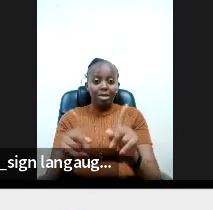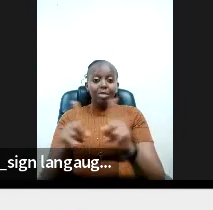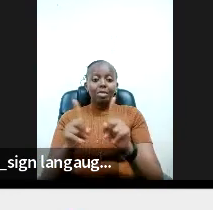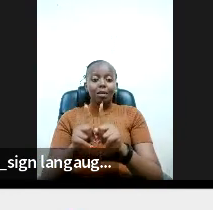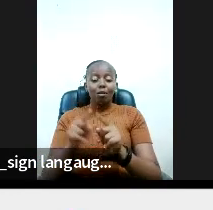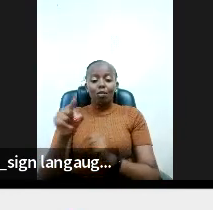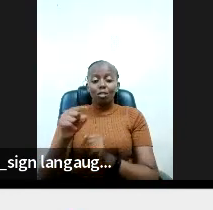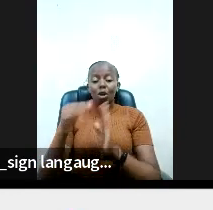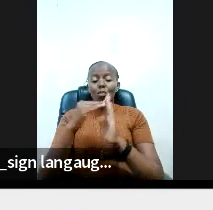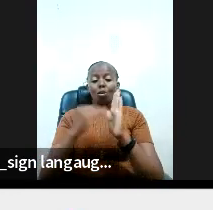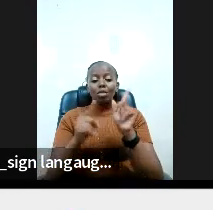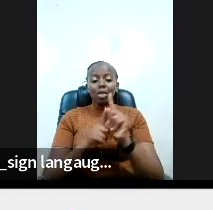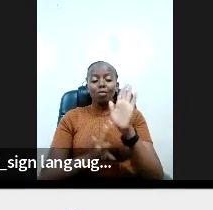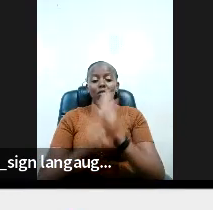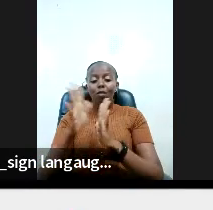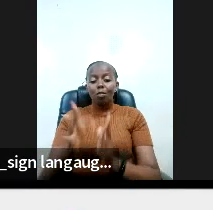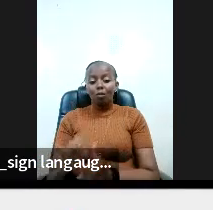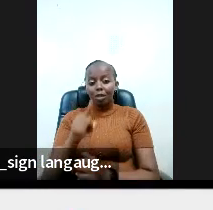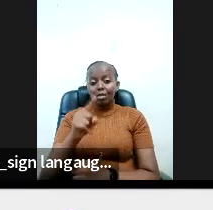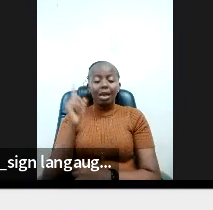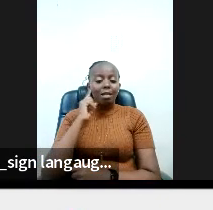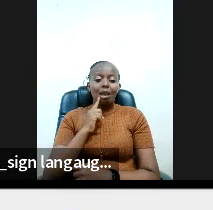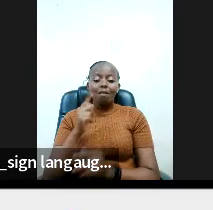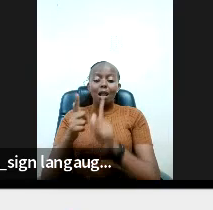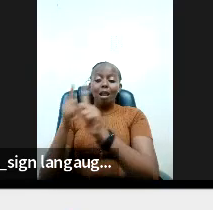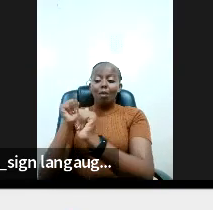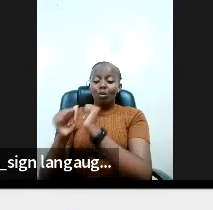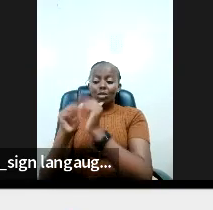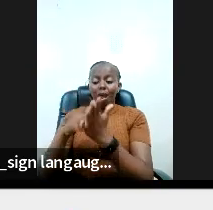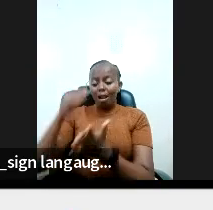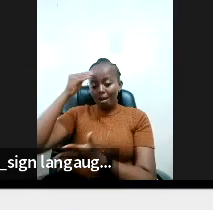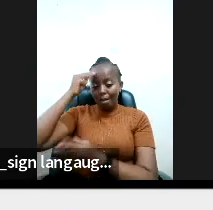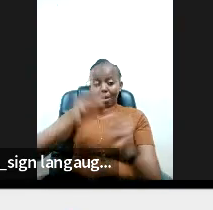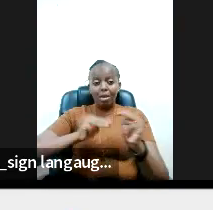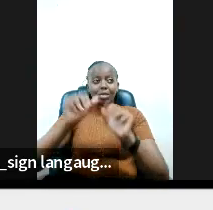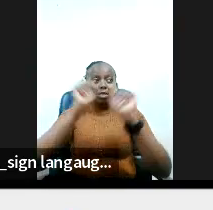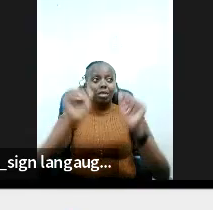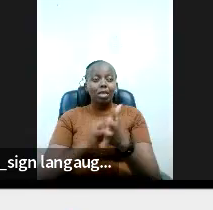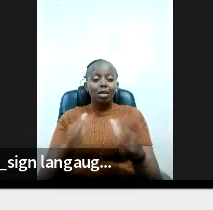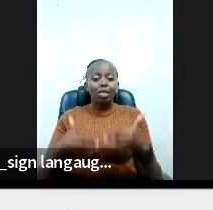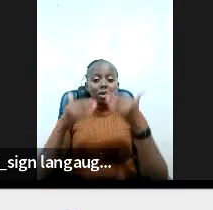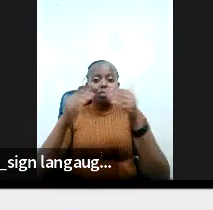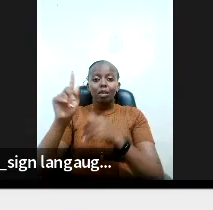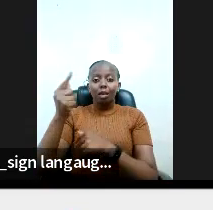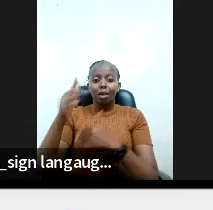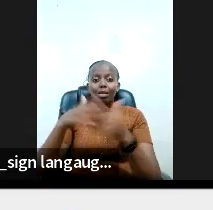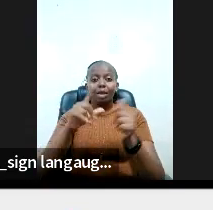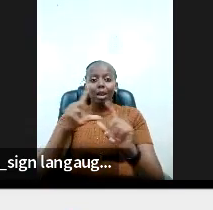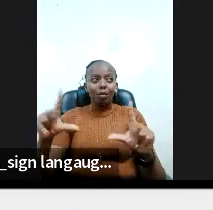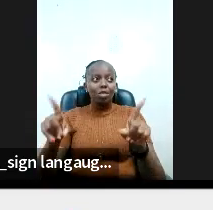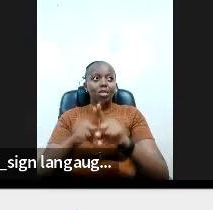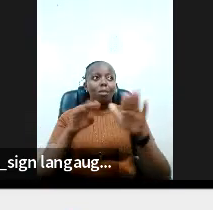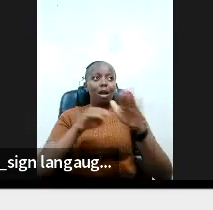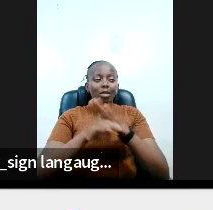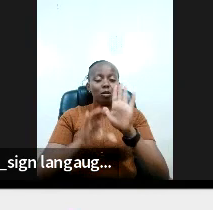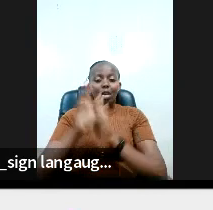Program and developer of Deaf Digital Library, a learning management system that offers Kenya Sign Language accessible